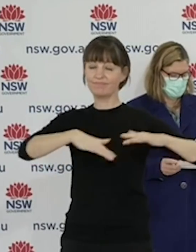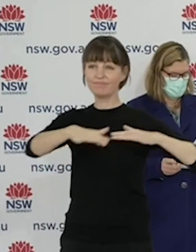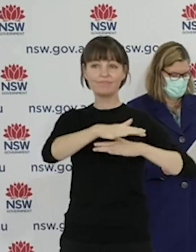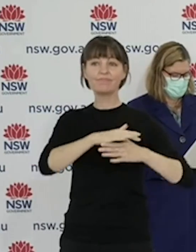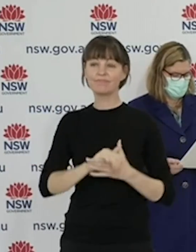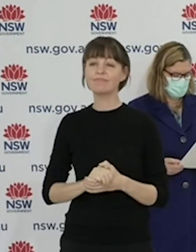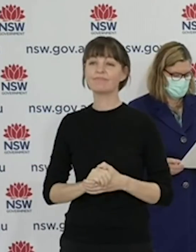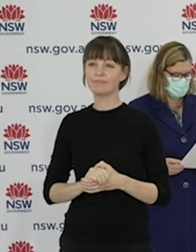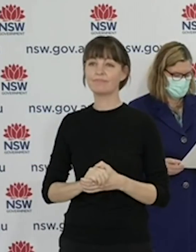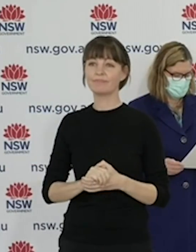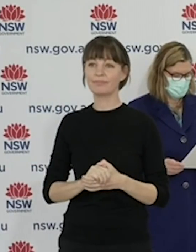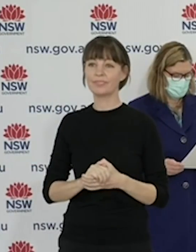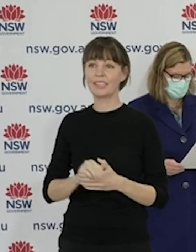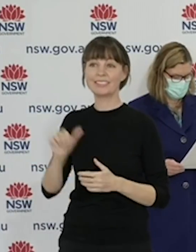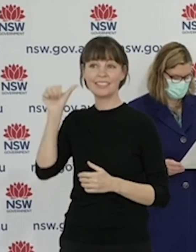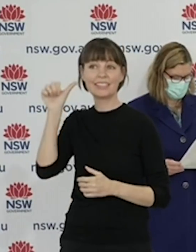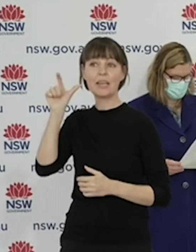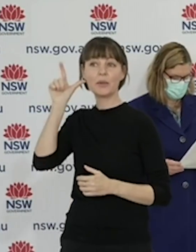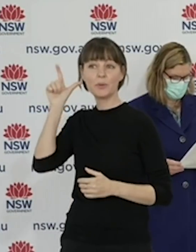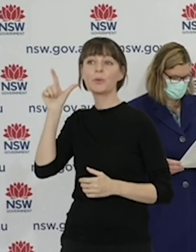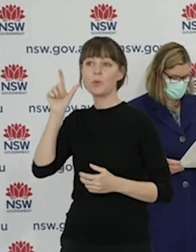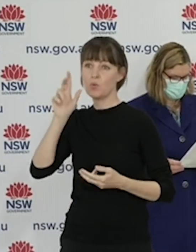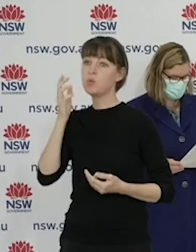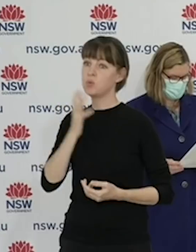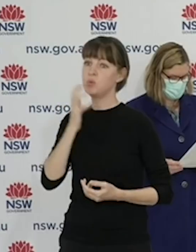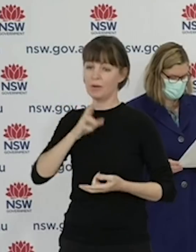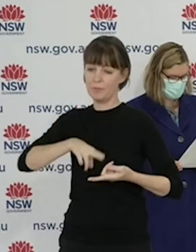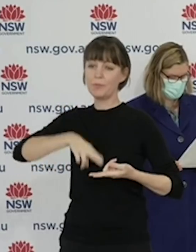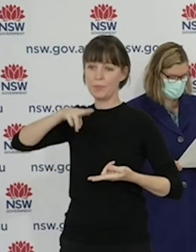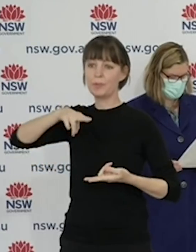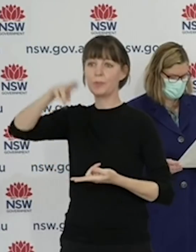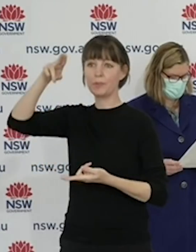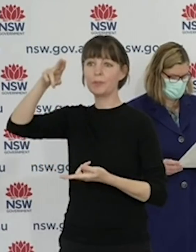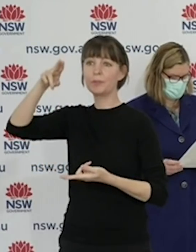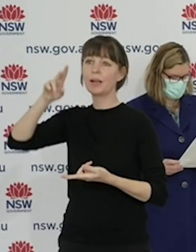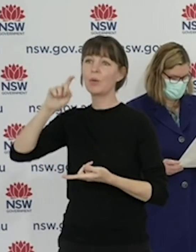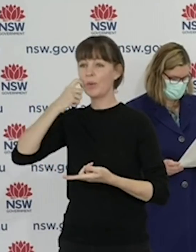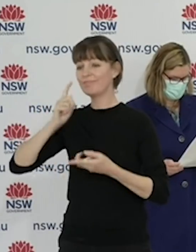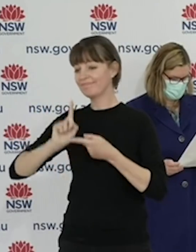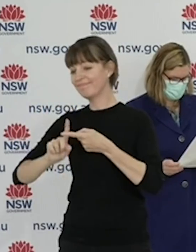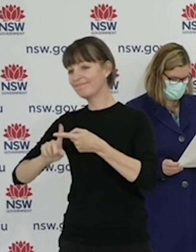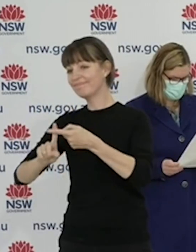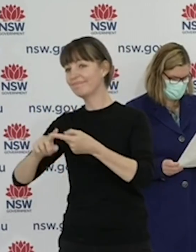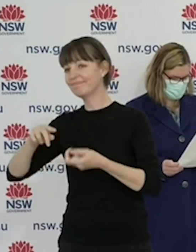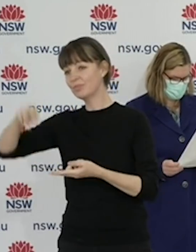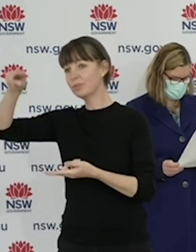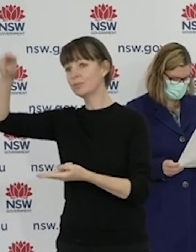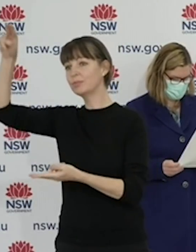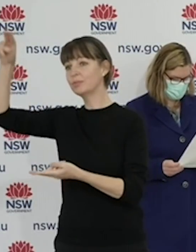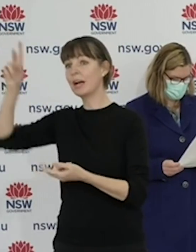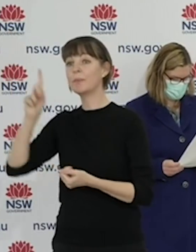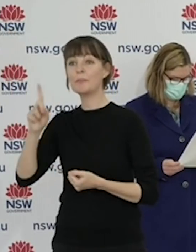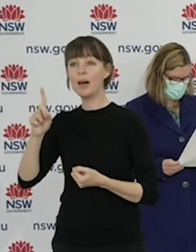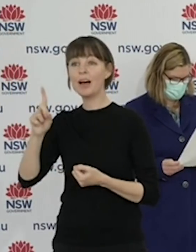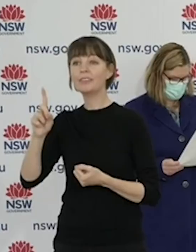2 days we have seen a surge in the number of cases, and we expect that to continue. But positively, we are starting to see a